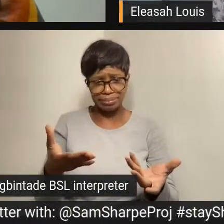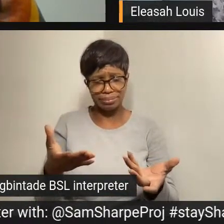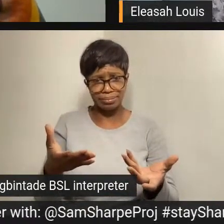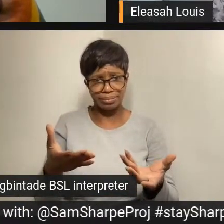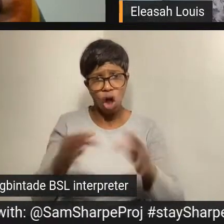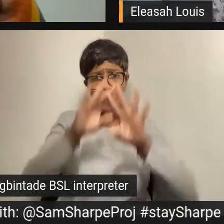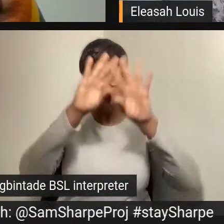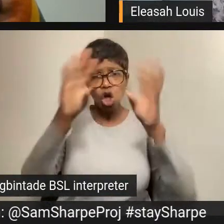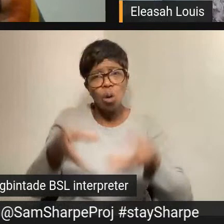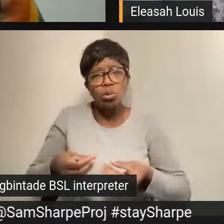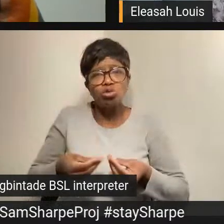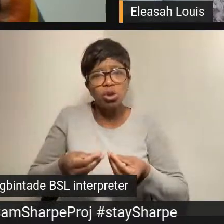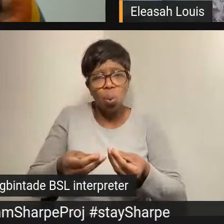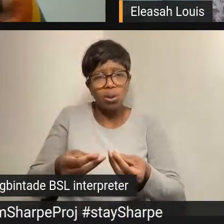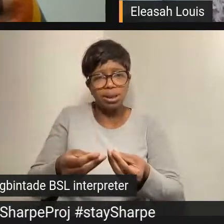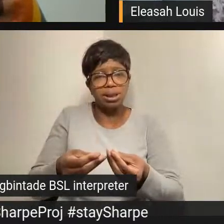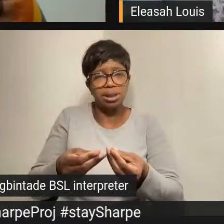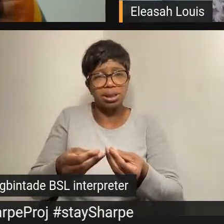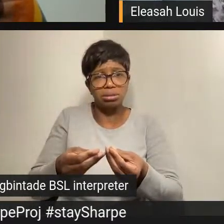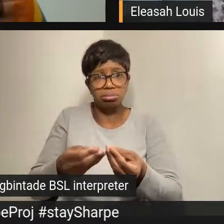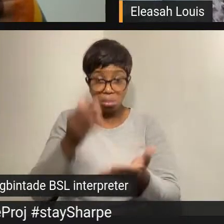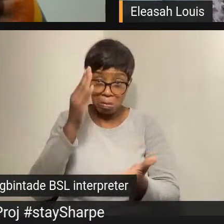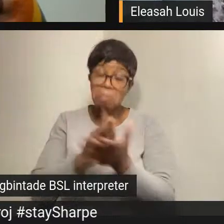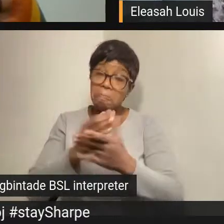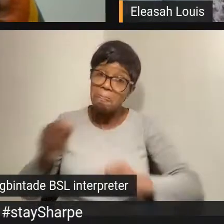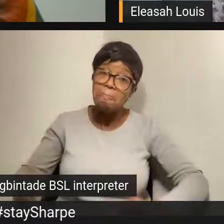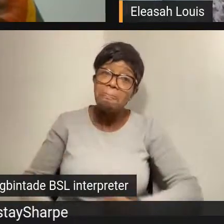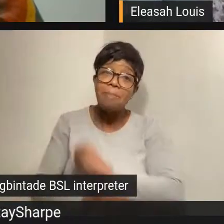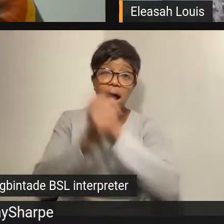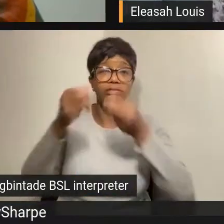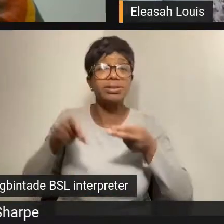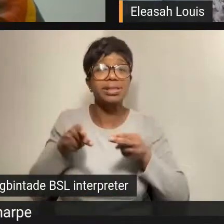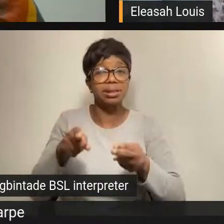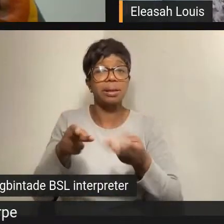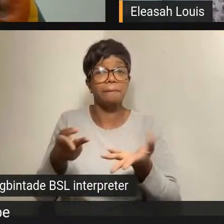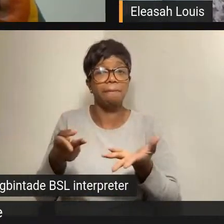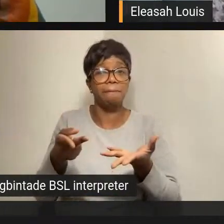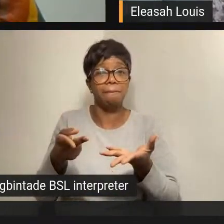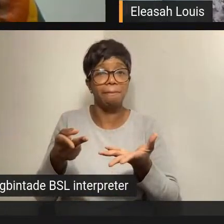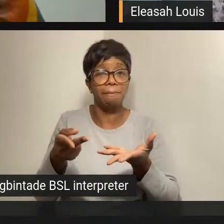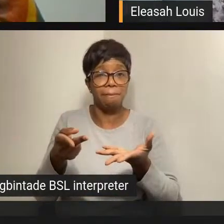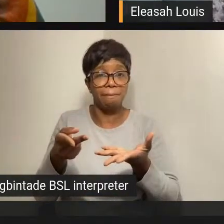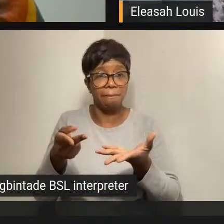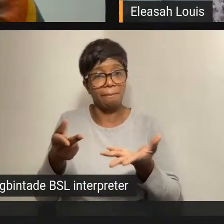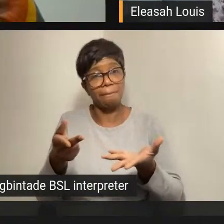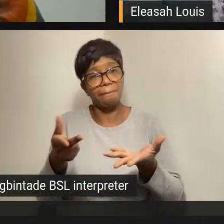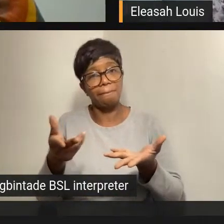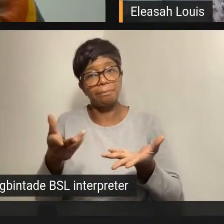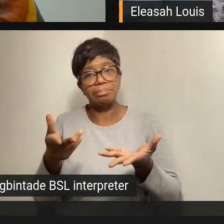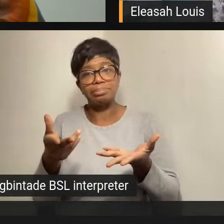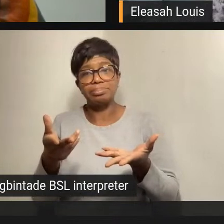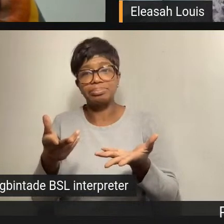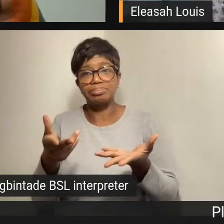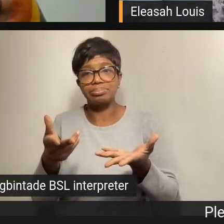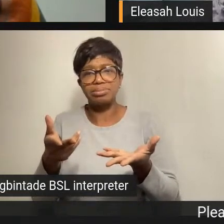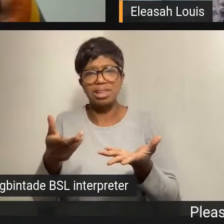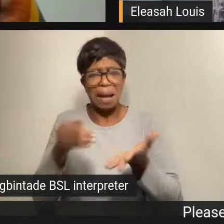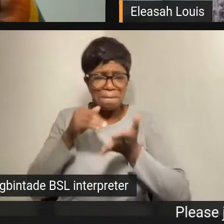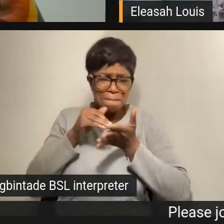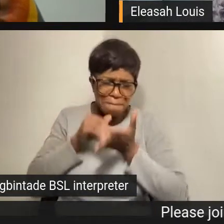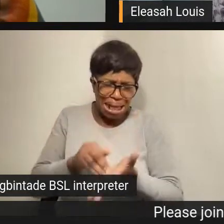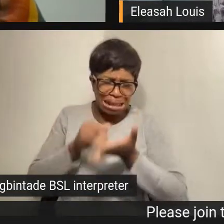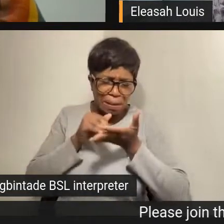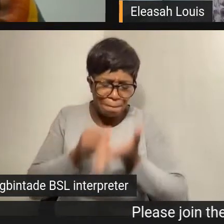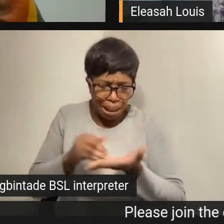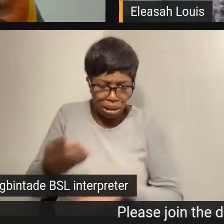global resources. It's a very powerful system that holds millions and millions